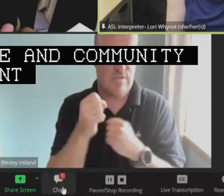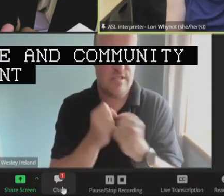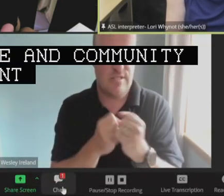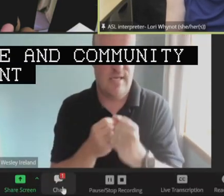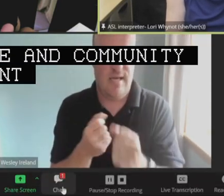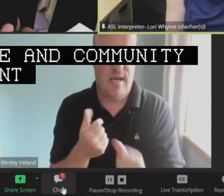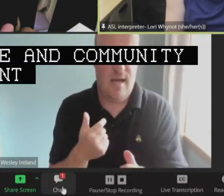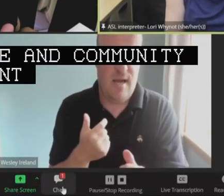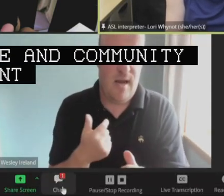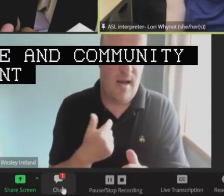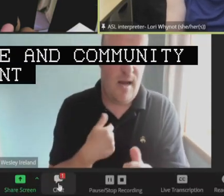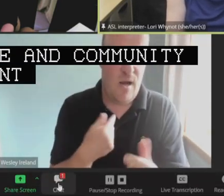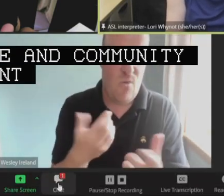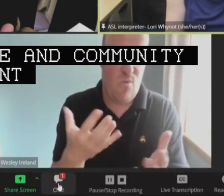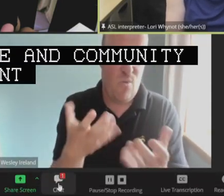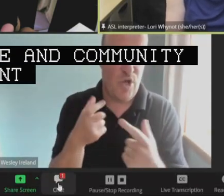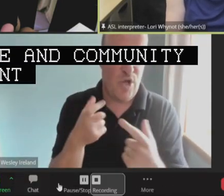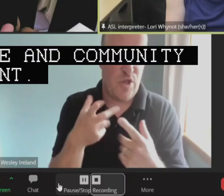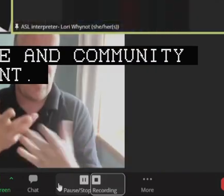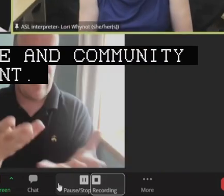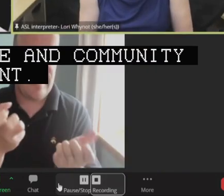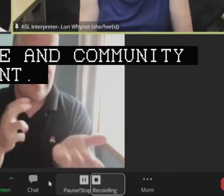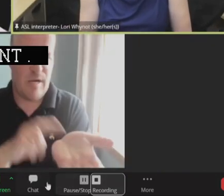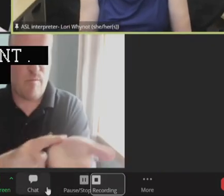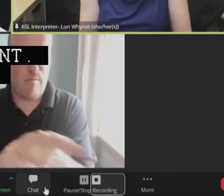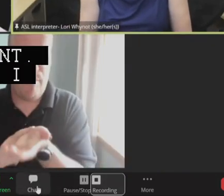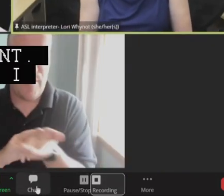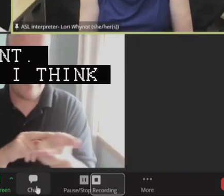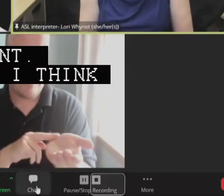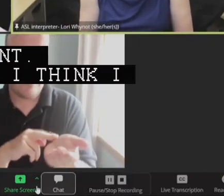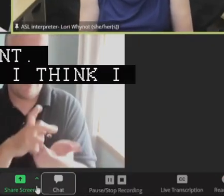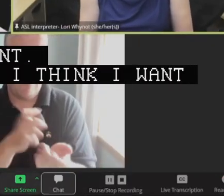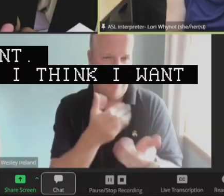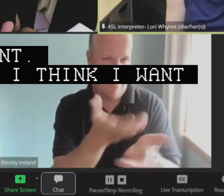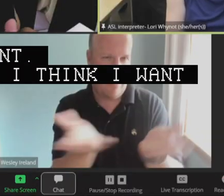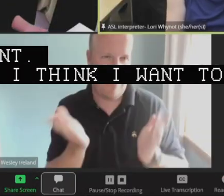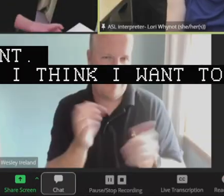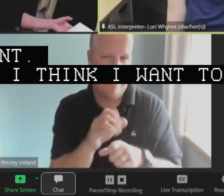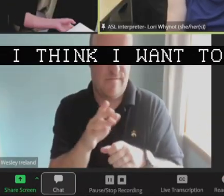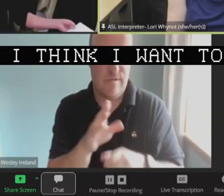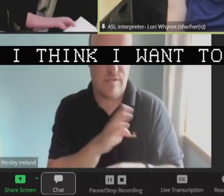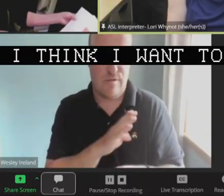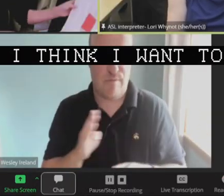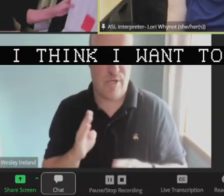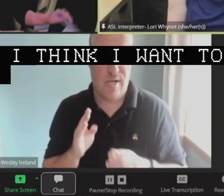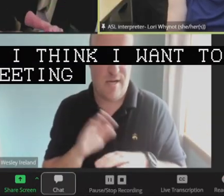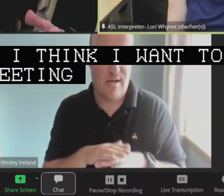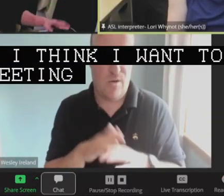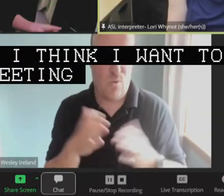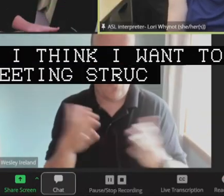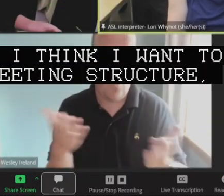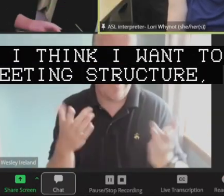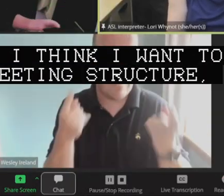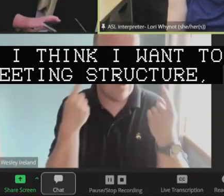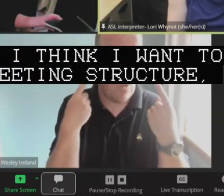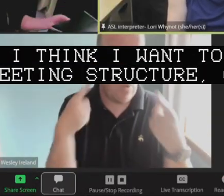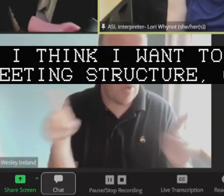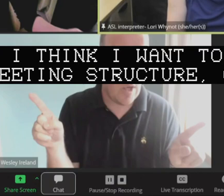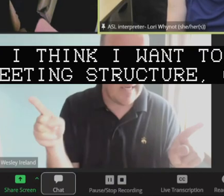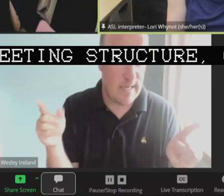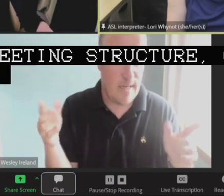I think firstly, I think I want to focus on the meeting structure. I want to kind of get a pulse from the advisory